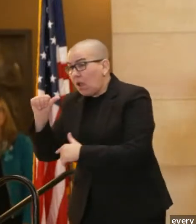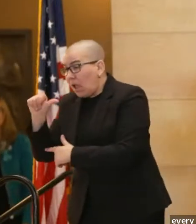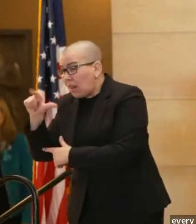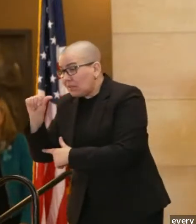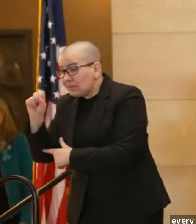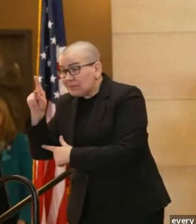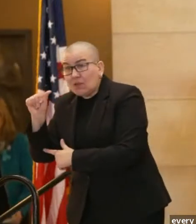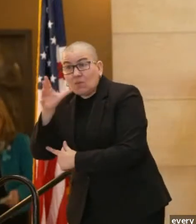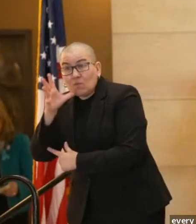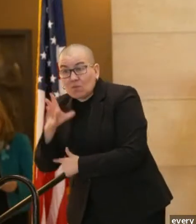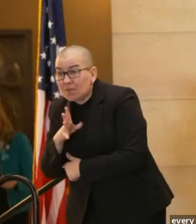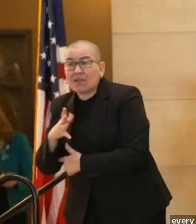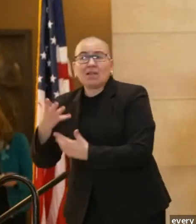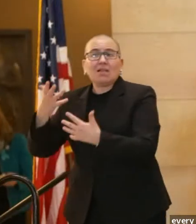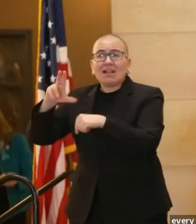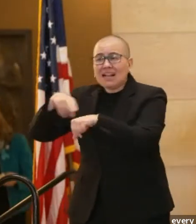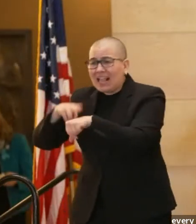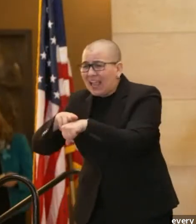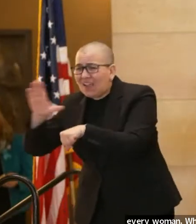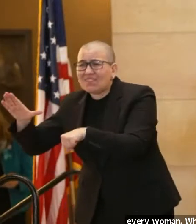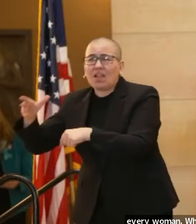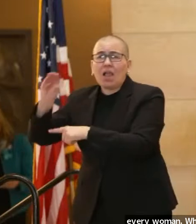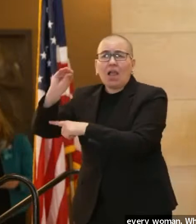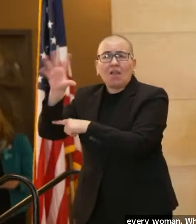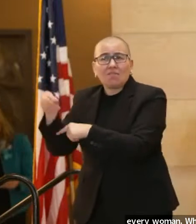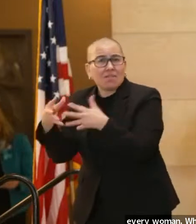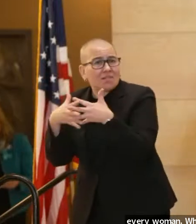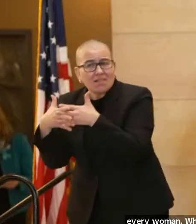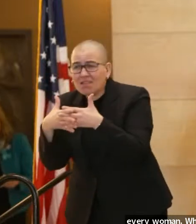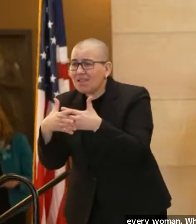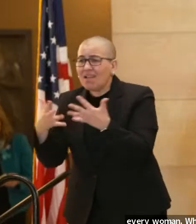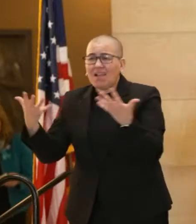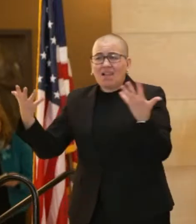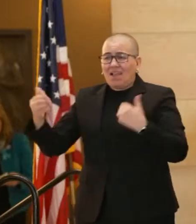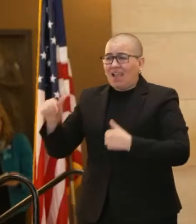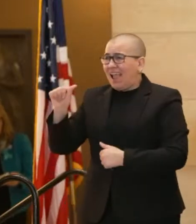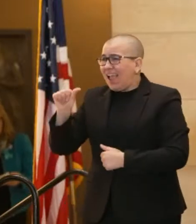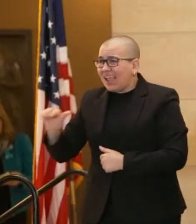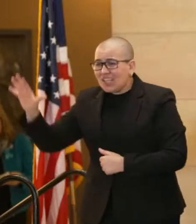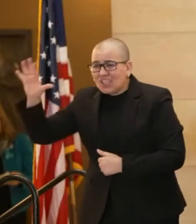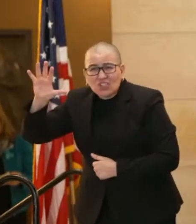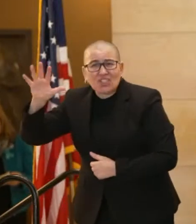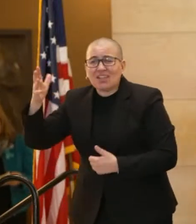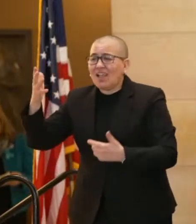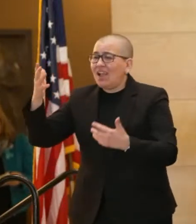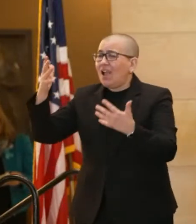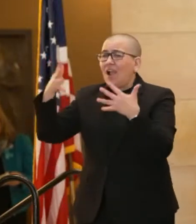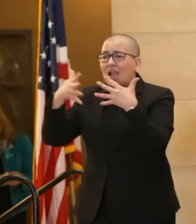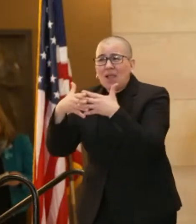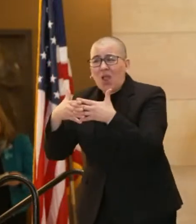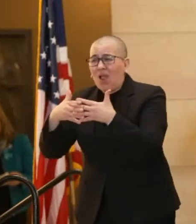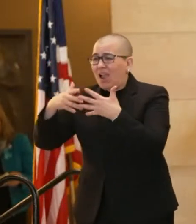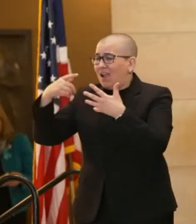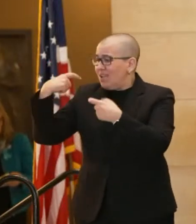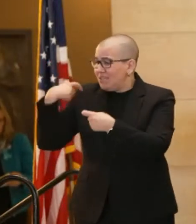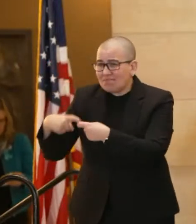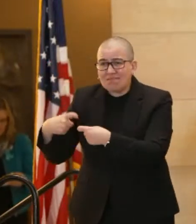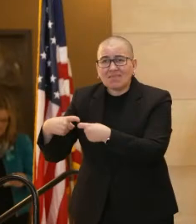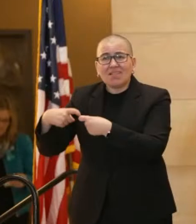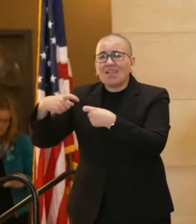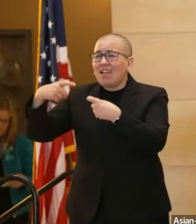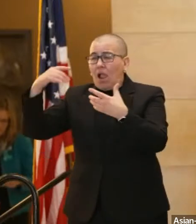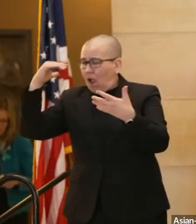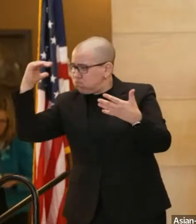Alaska Native, African American, Asian American, Hispanic, women